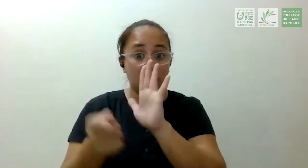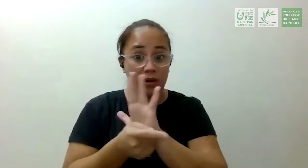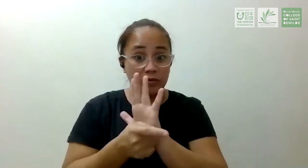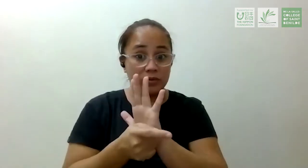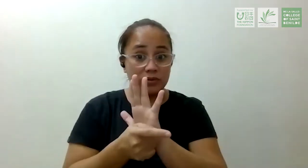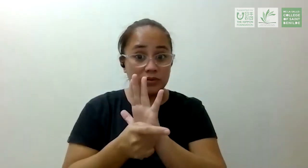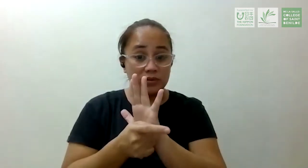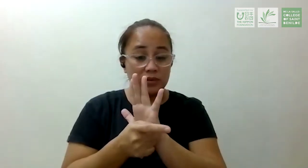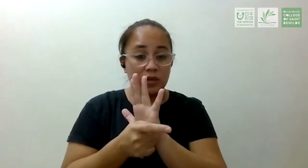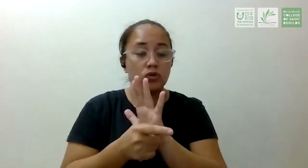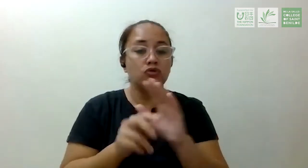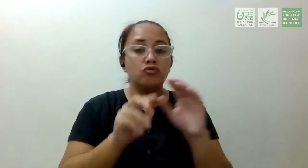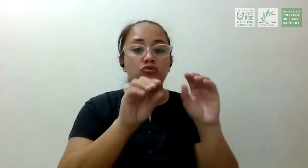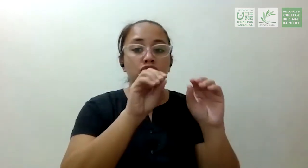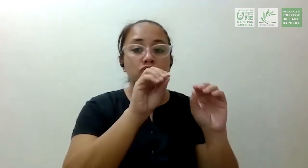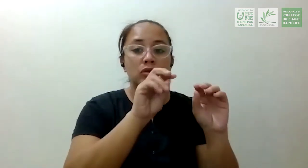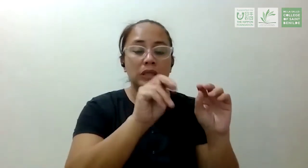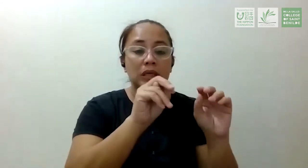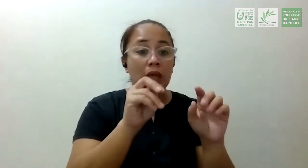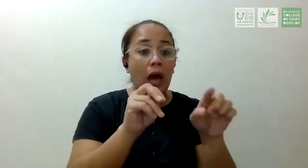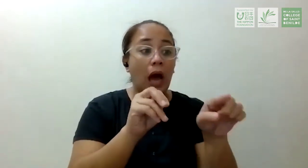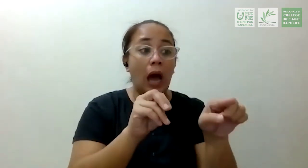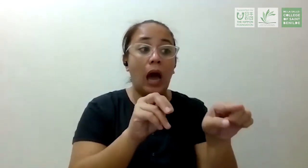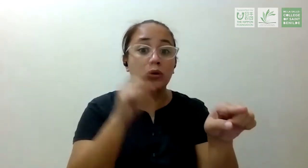you need to take that into consideration.